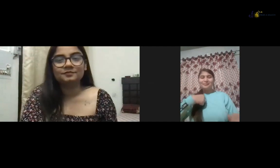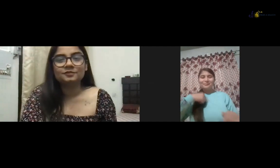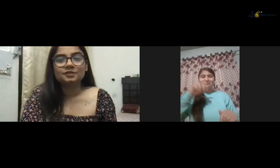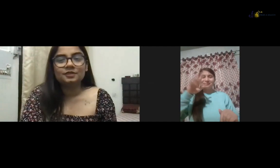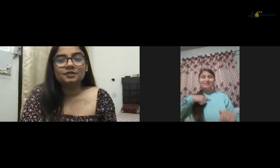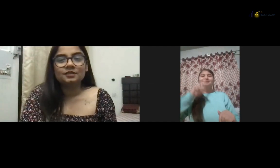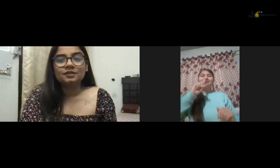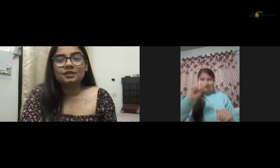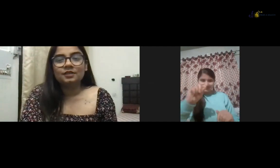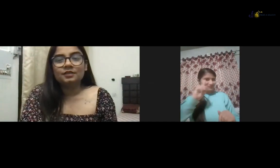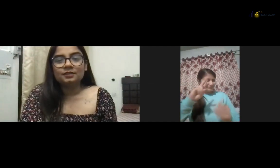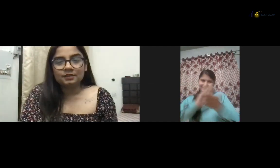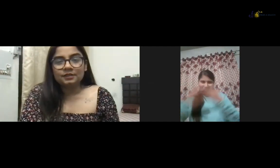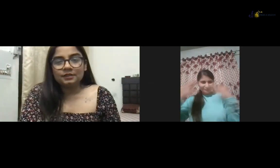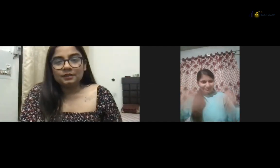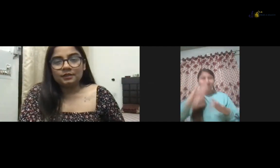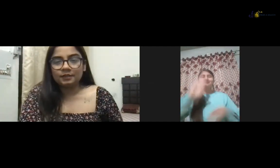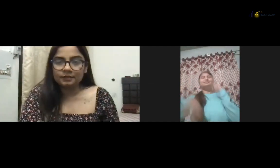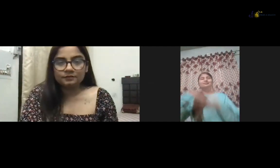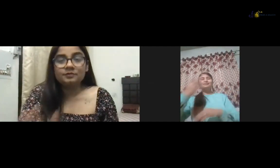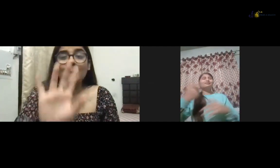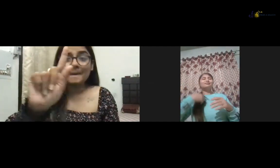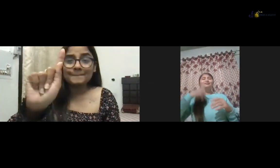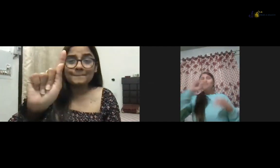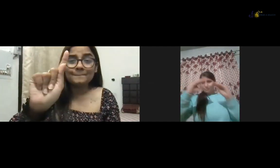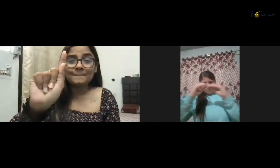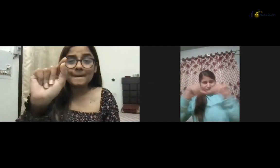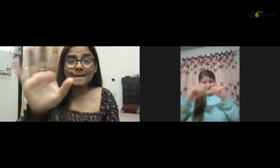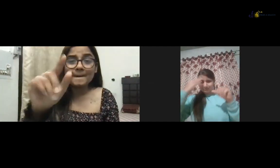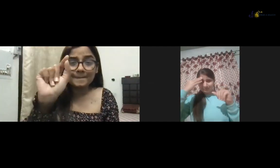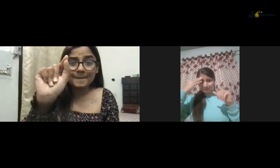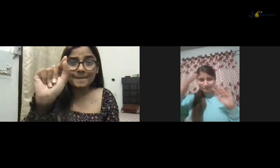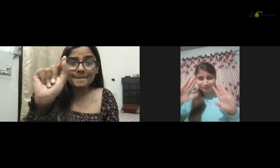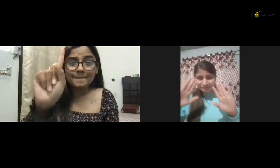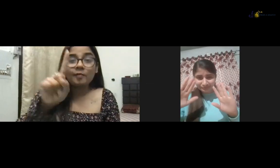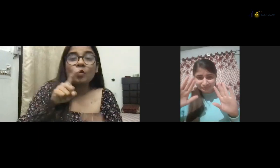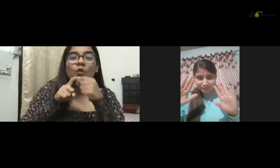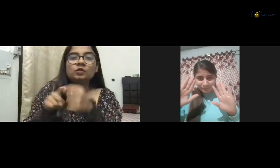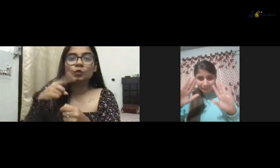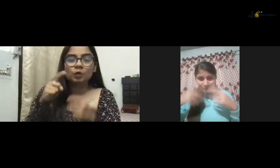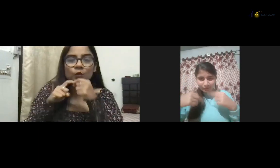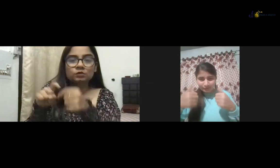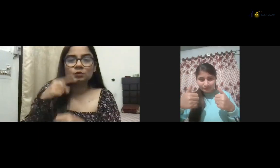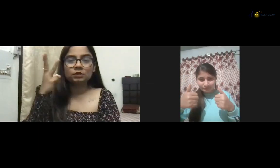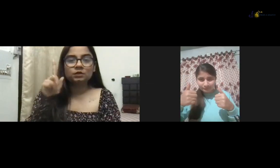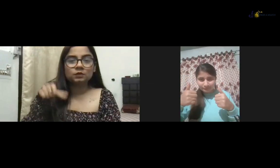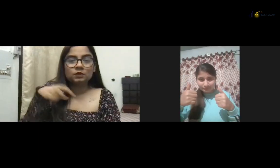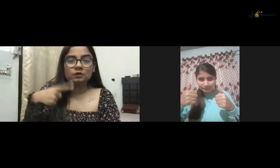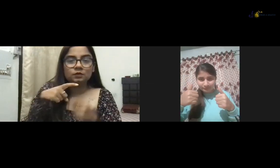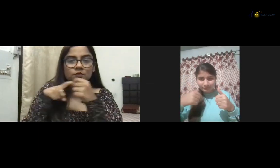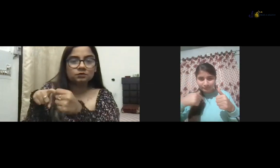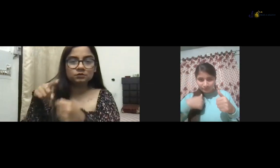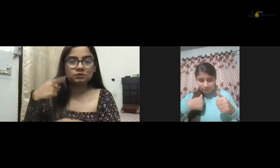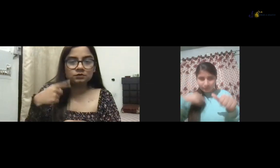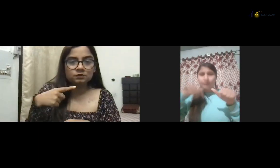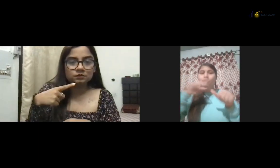Okay, am I being spotlighted? Yes, you are spotlighted. So I've completed 10th and 11th standard. Just a second. From